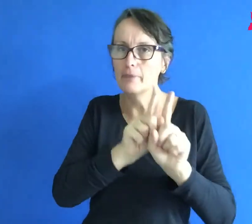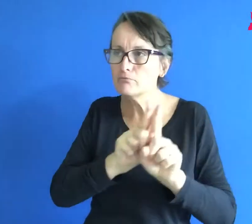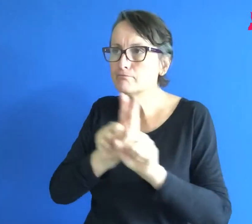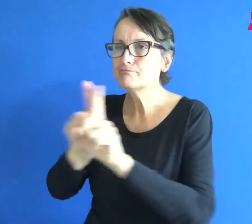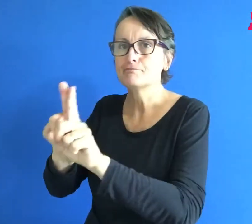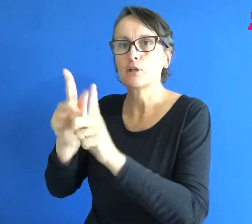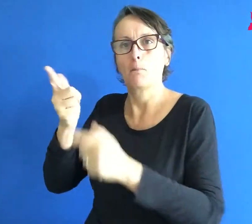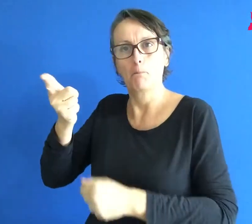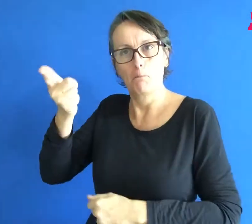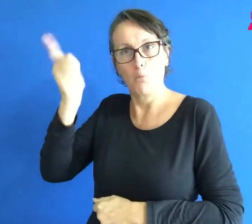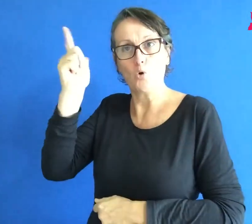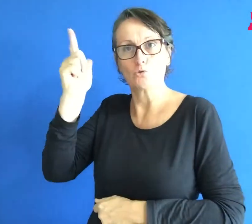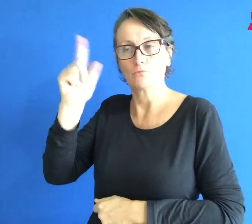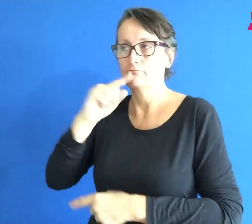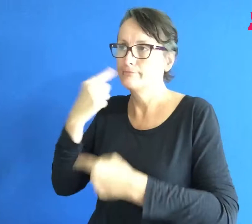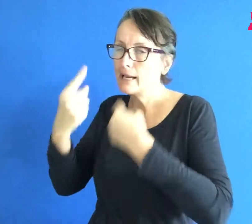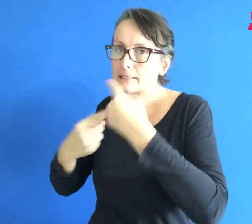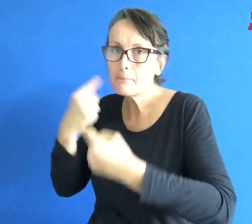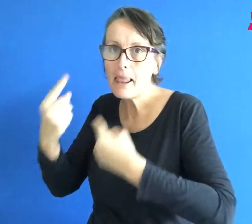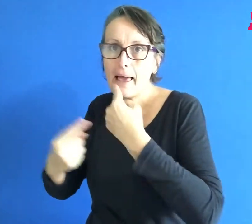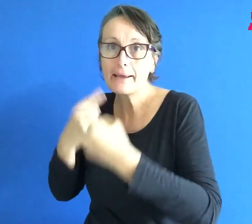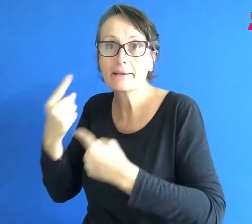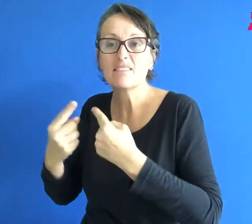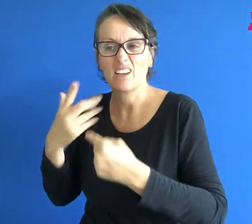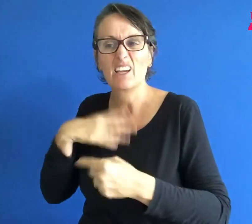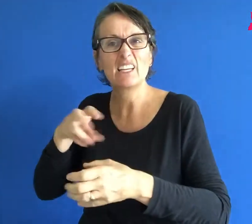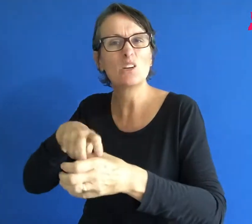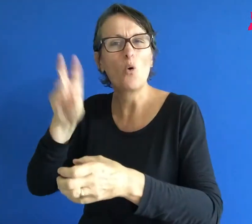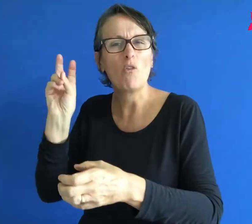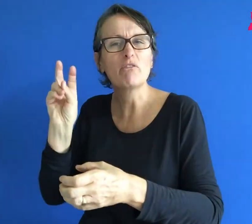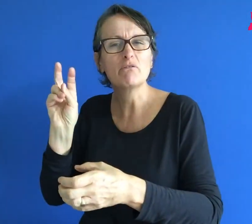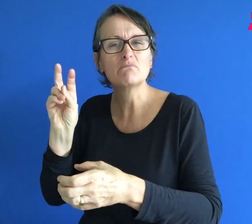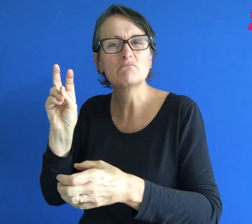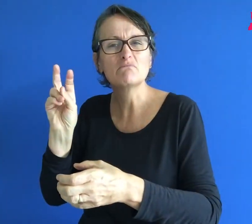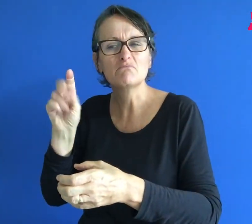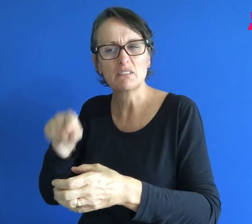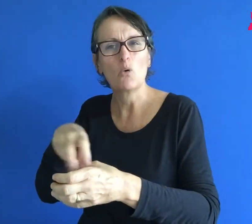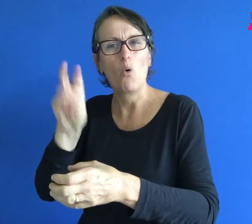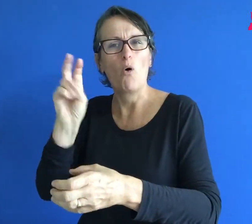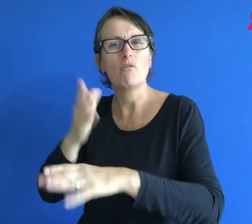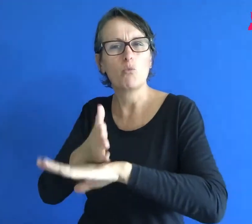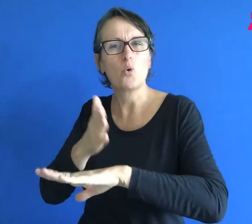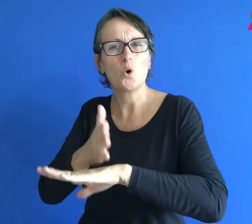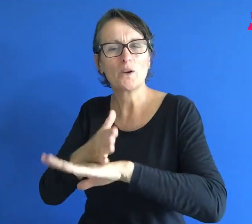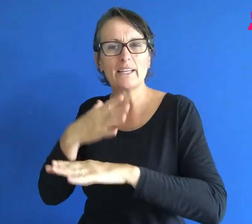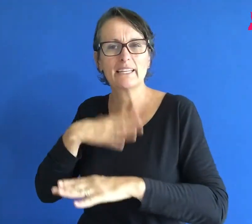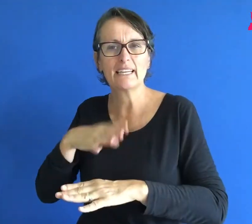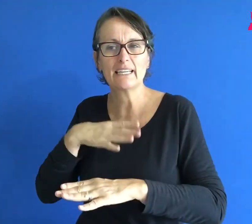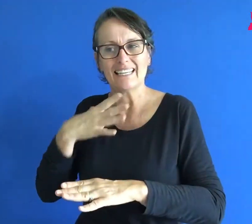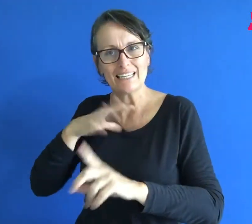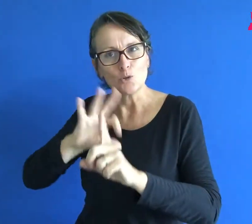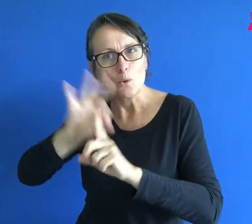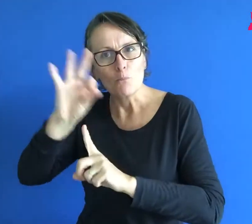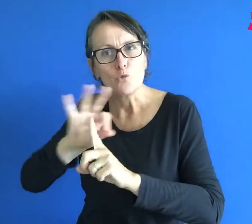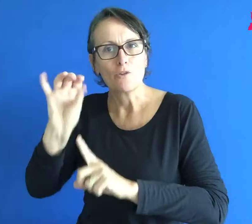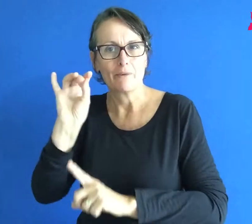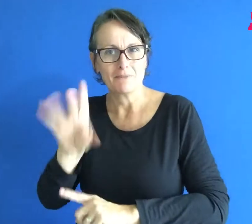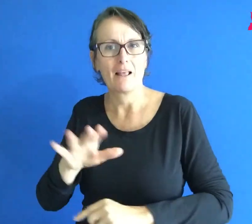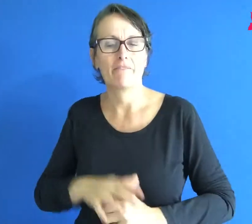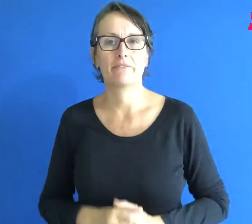do next. It was time to quit and focus on just getting better. It turns out there was a psychologist next